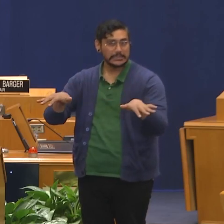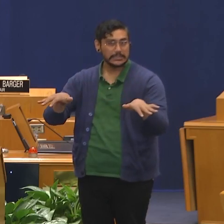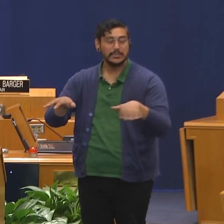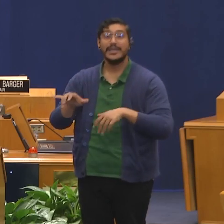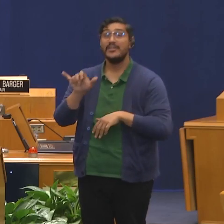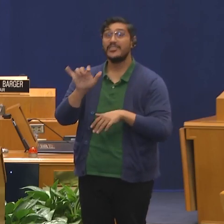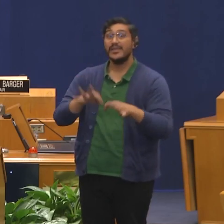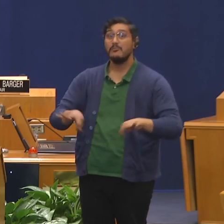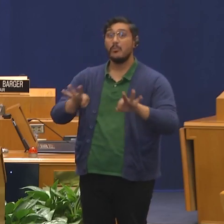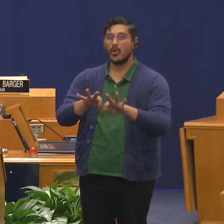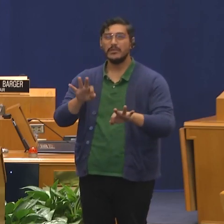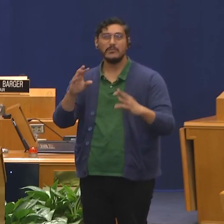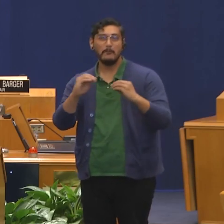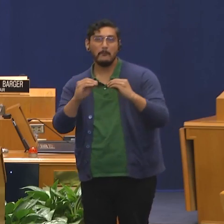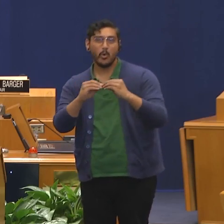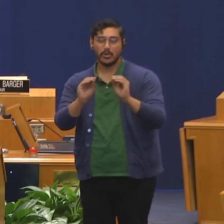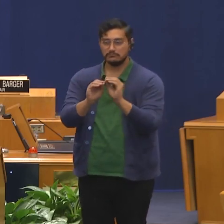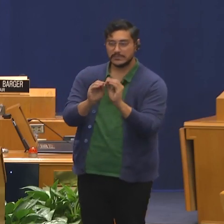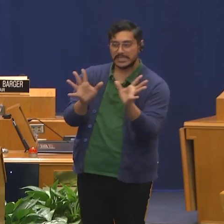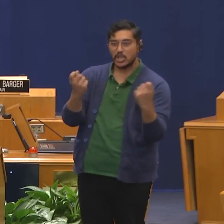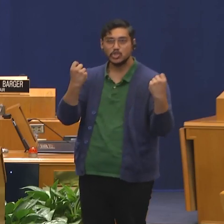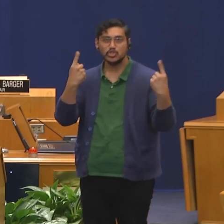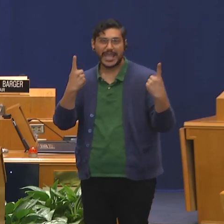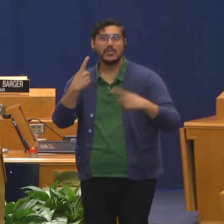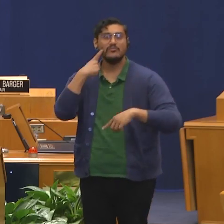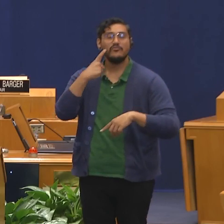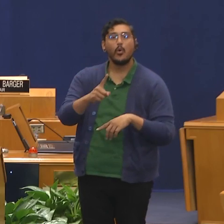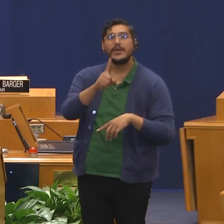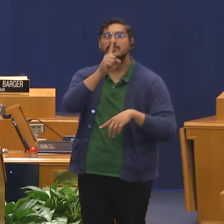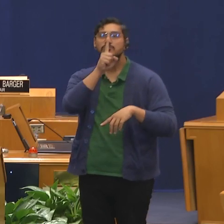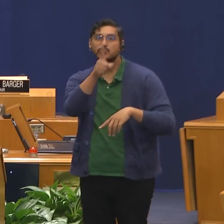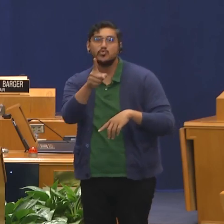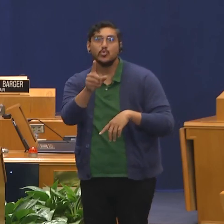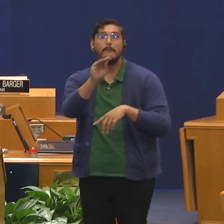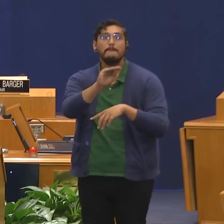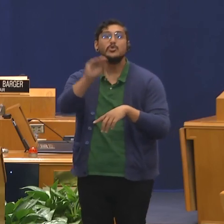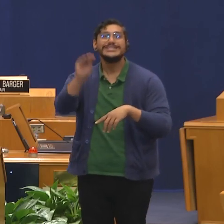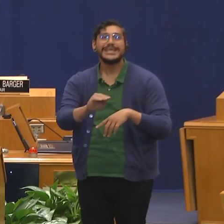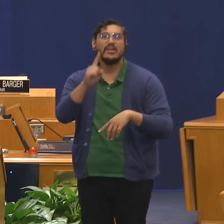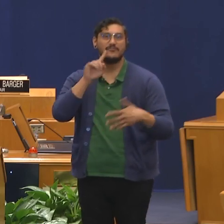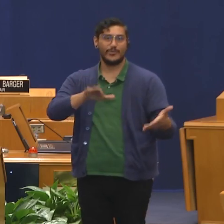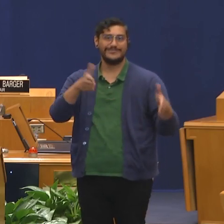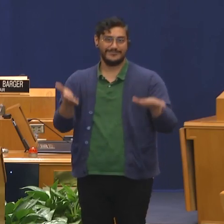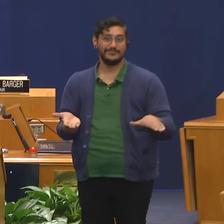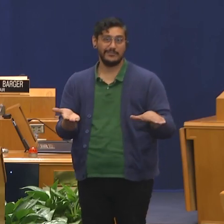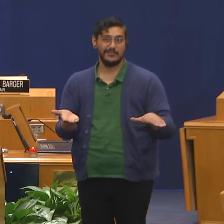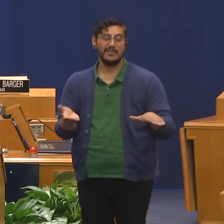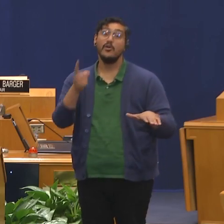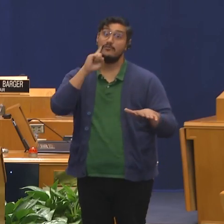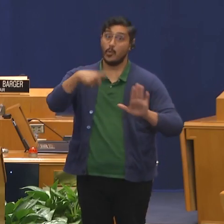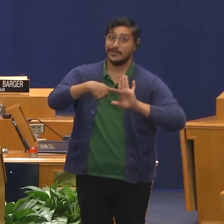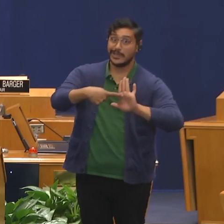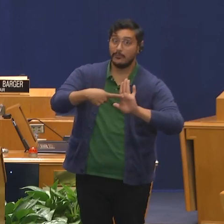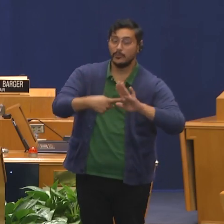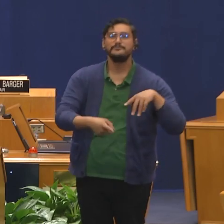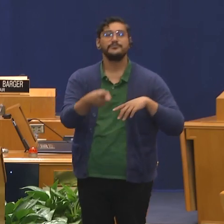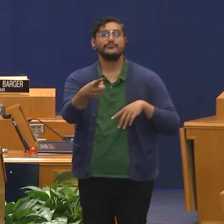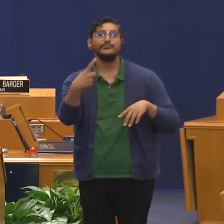a much better understanding of a truer rate of mortality. If, for example, you think